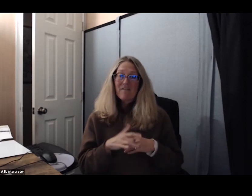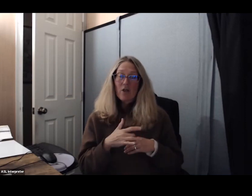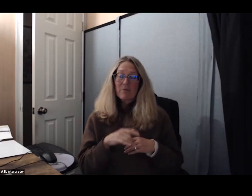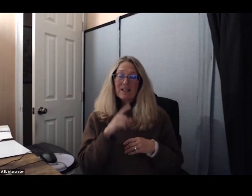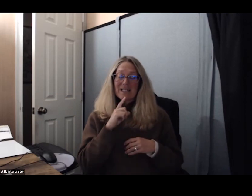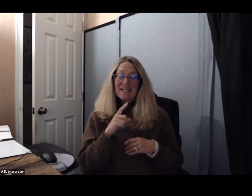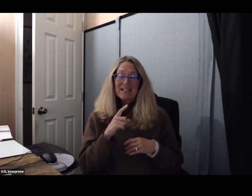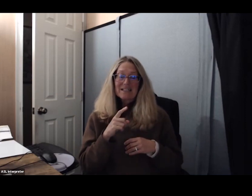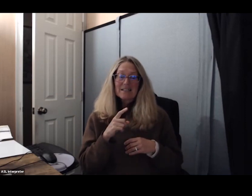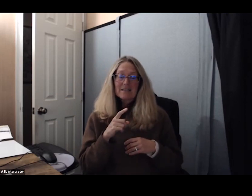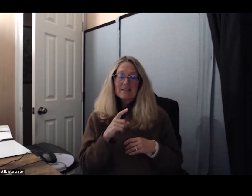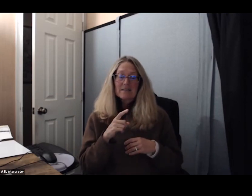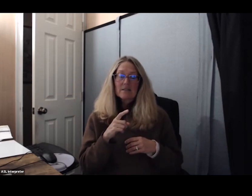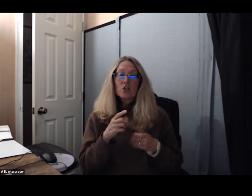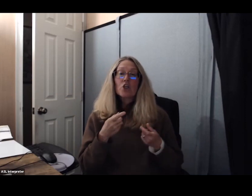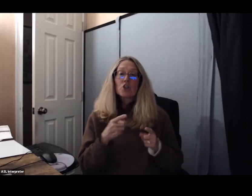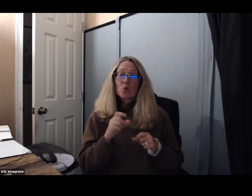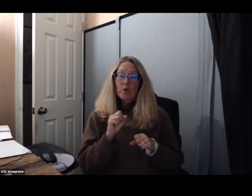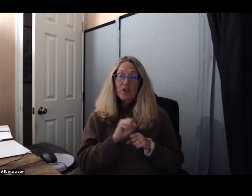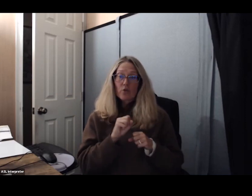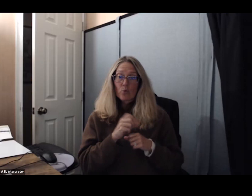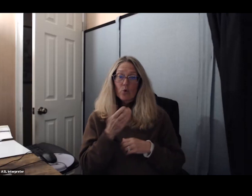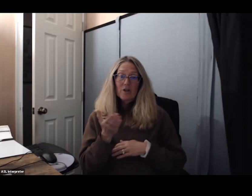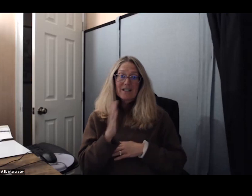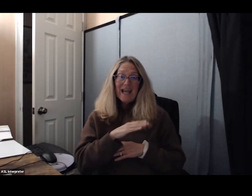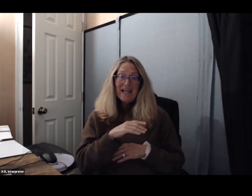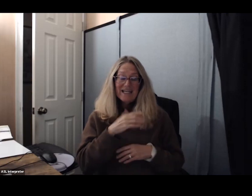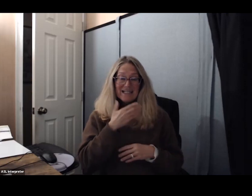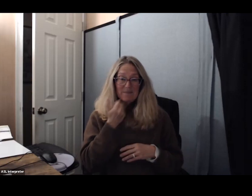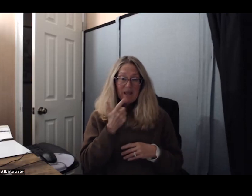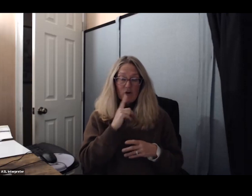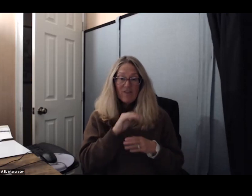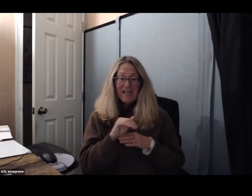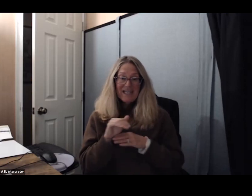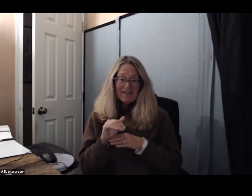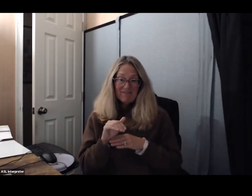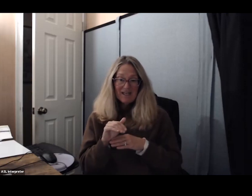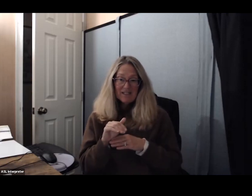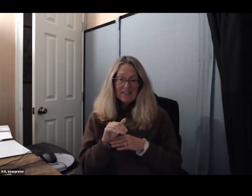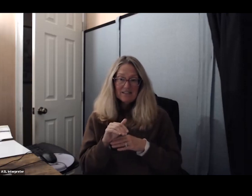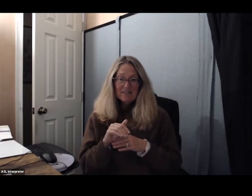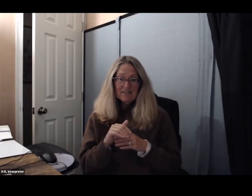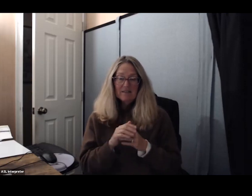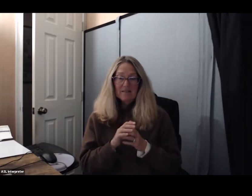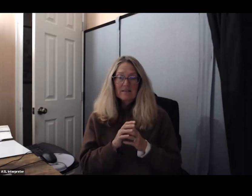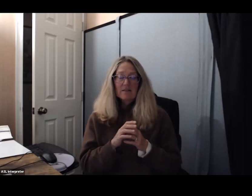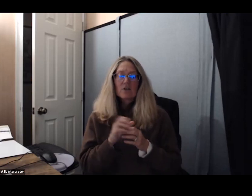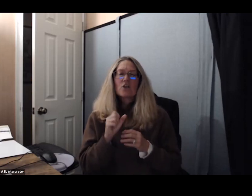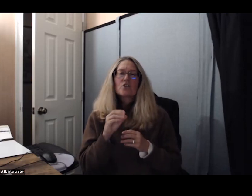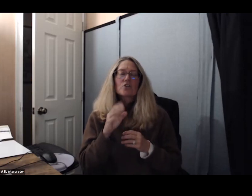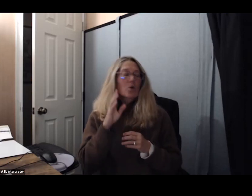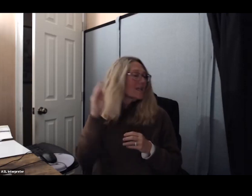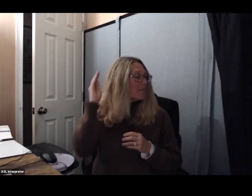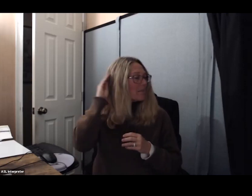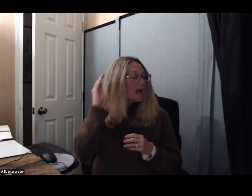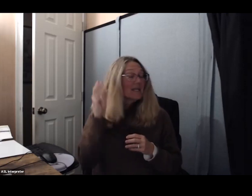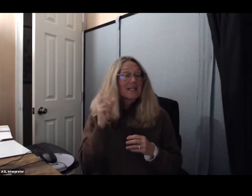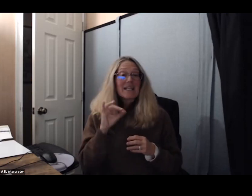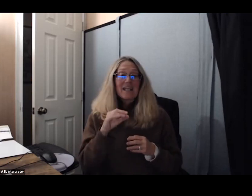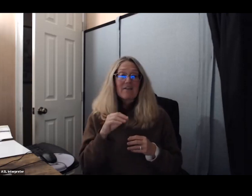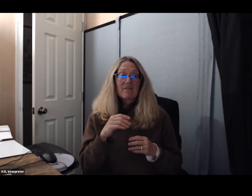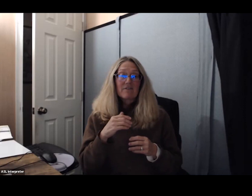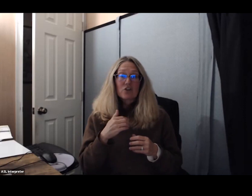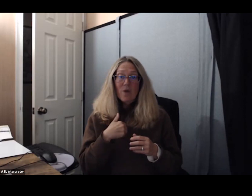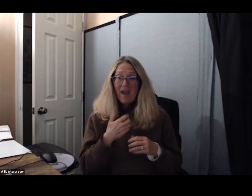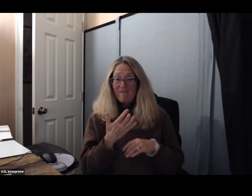availability during the workday is actually much better than the evenings. But so just keep that in mind. And if there's a hole